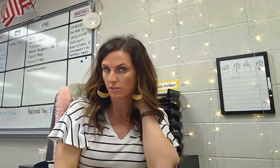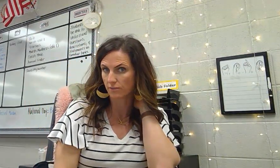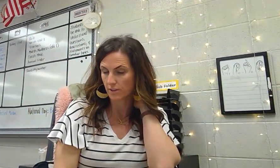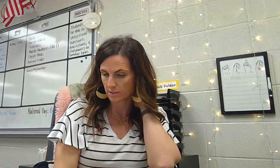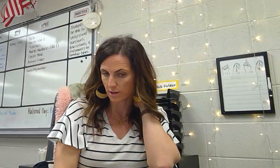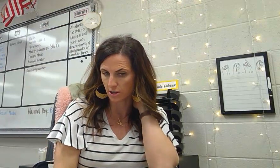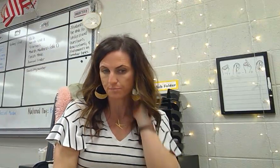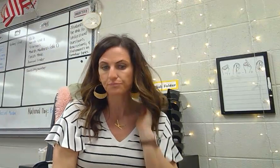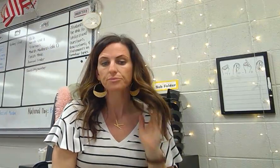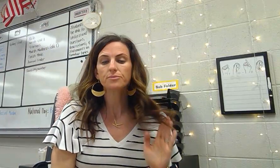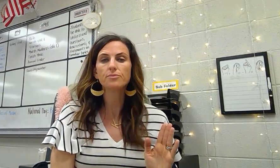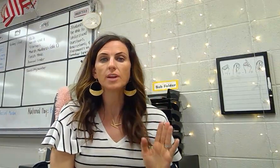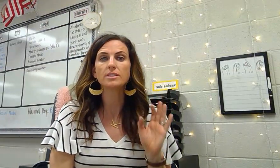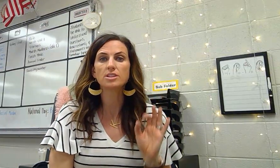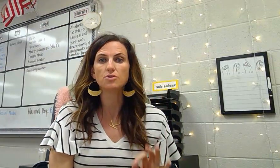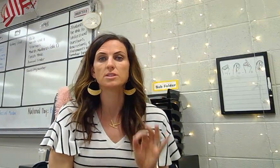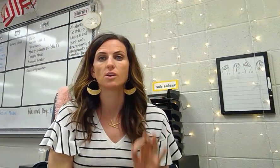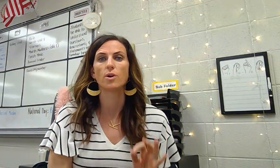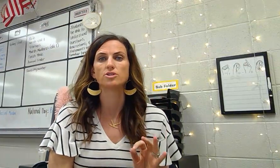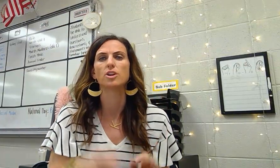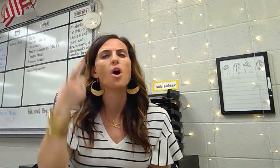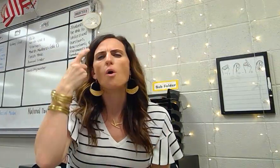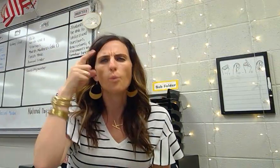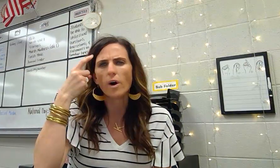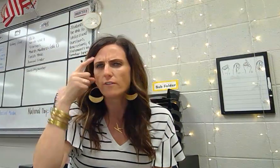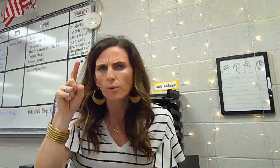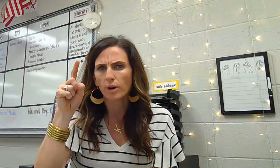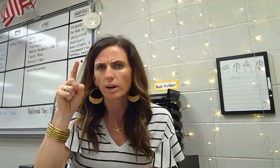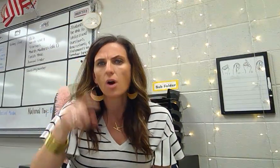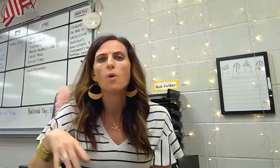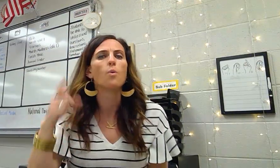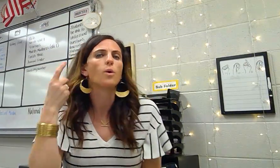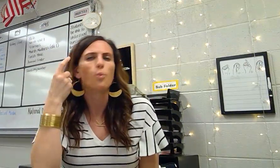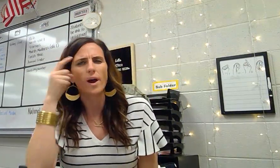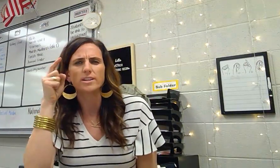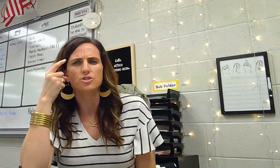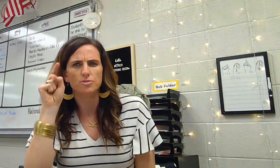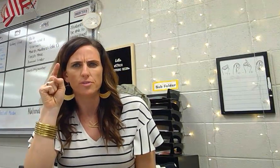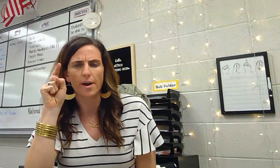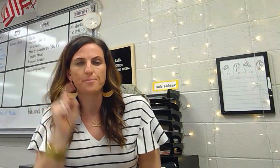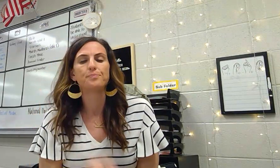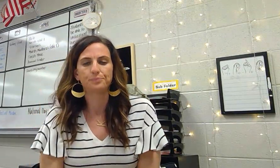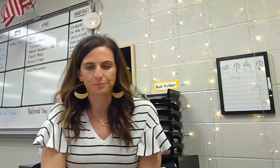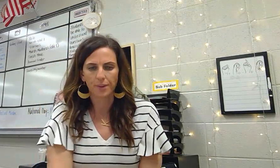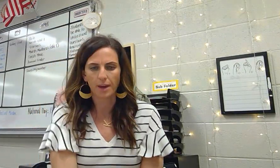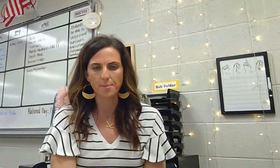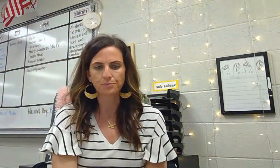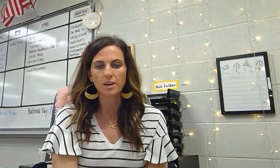facial expression. It's used as a question. What for, or why did you do that? Okay.